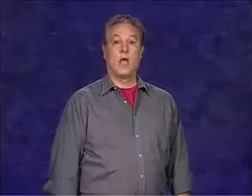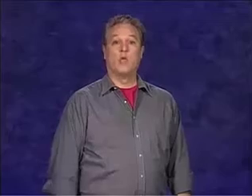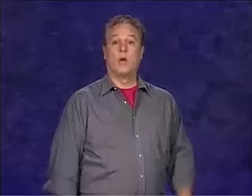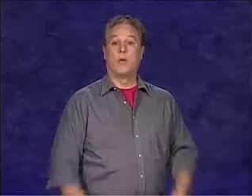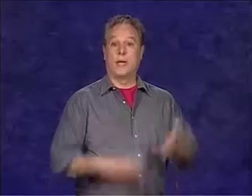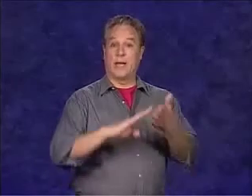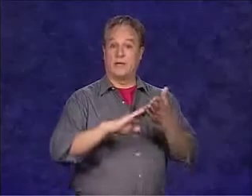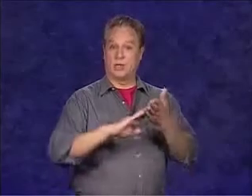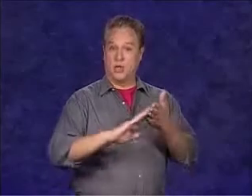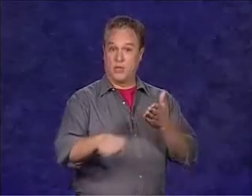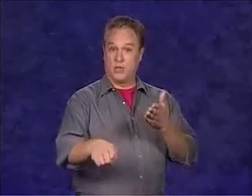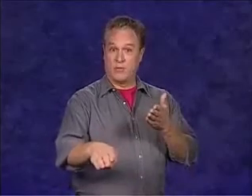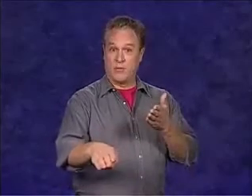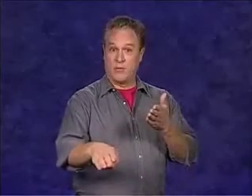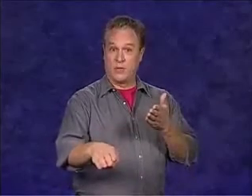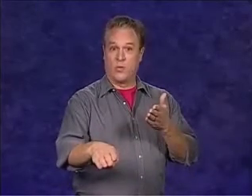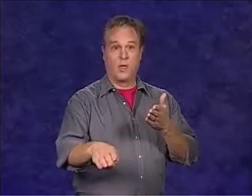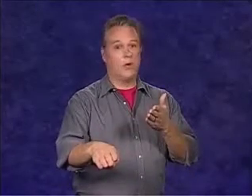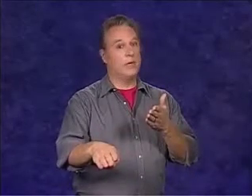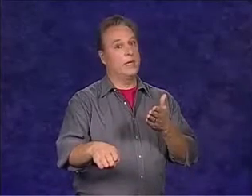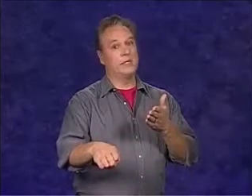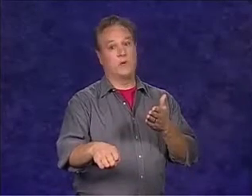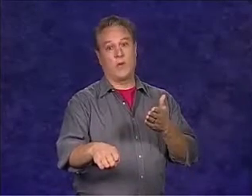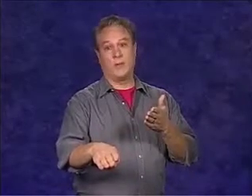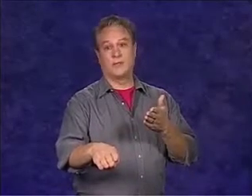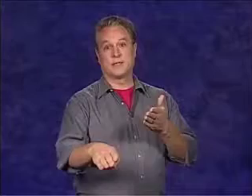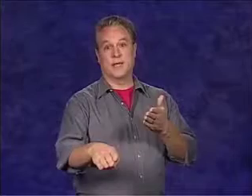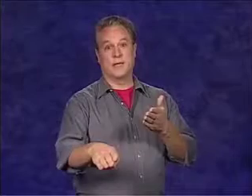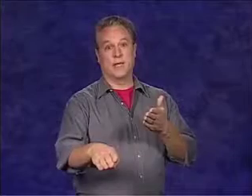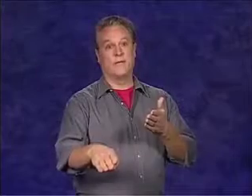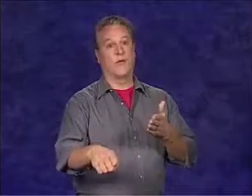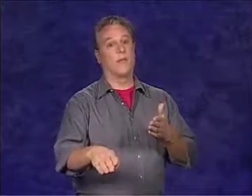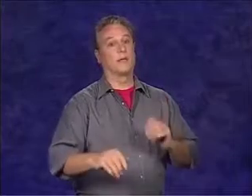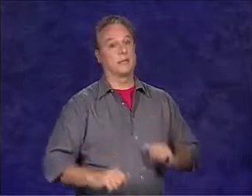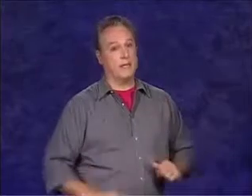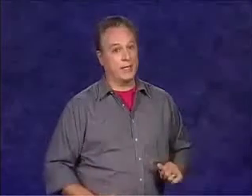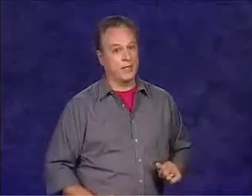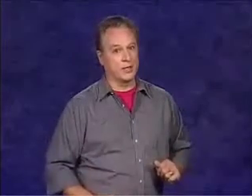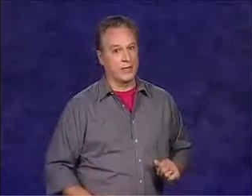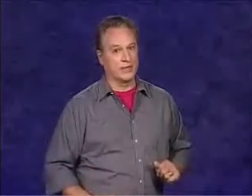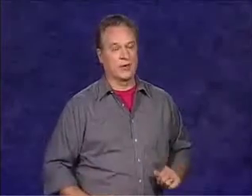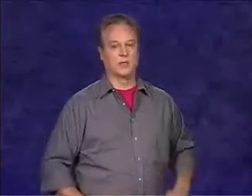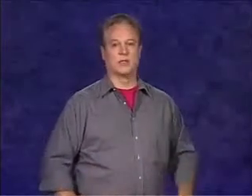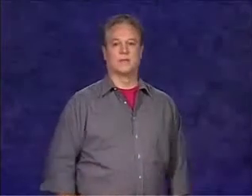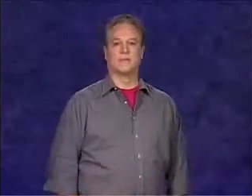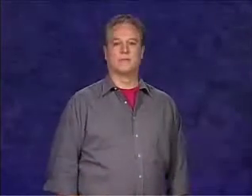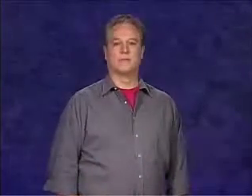When we excuse someone, we only need to wipe the slate clean for a particular transgression.